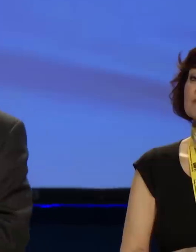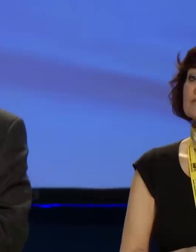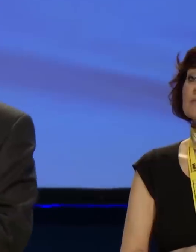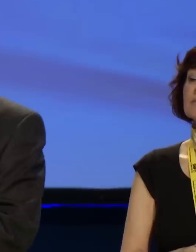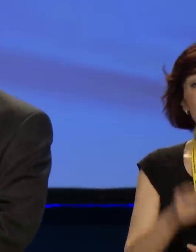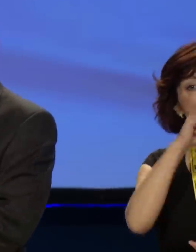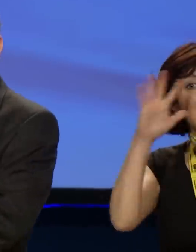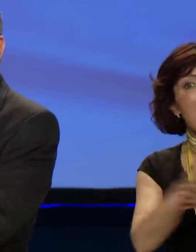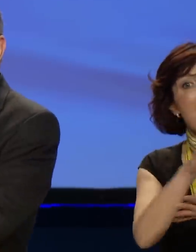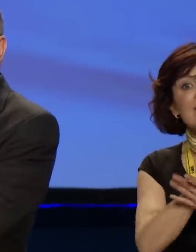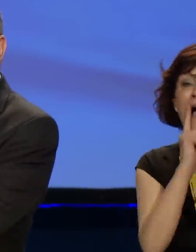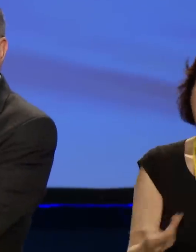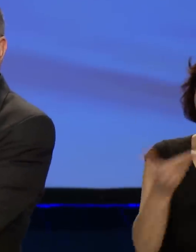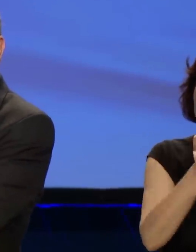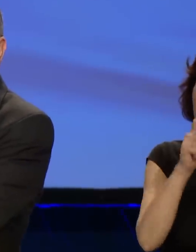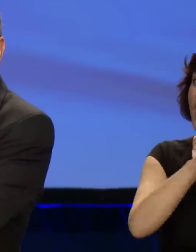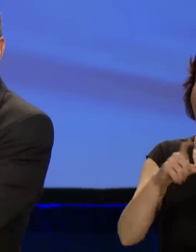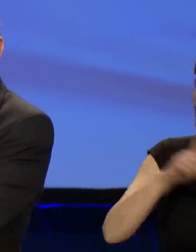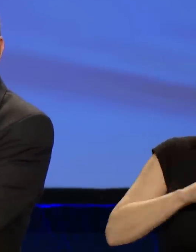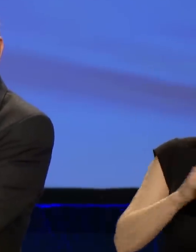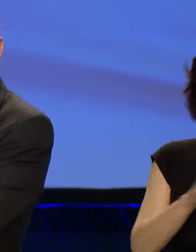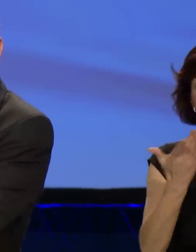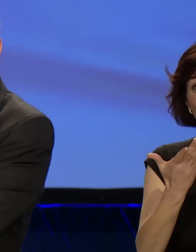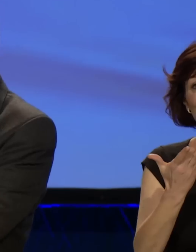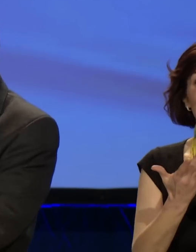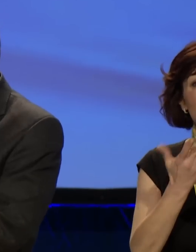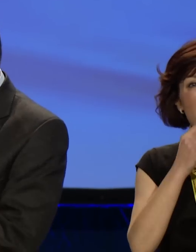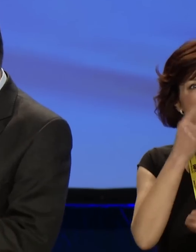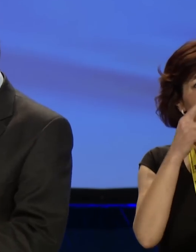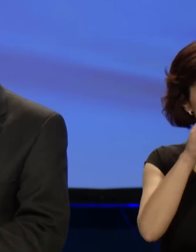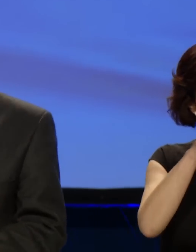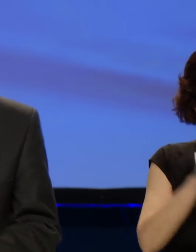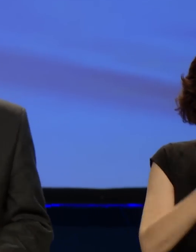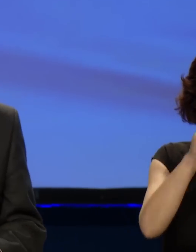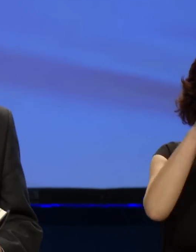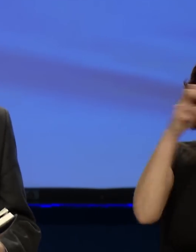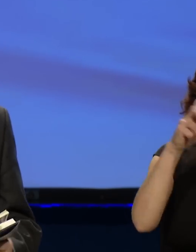I'm kind of glad I added that line, actually. It would have made the book title more difficult if I hadn't, you know what I mean?